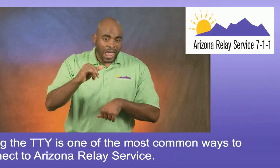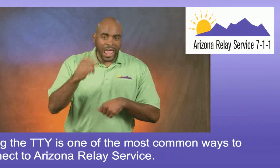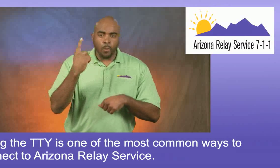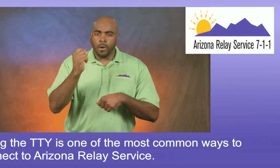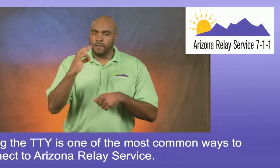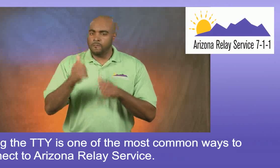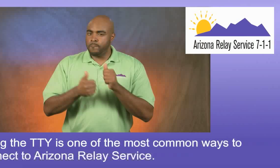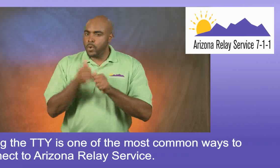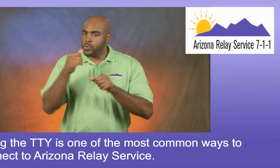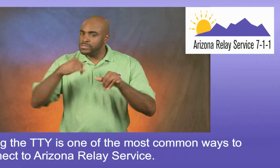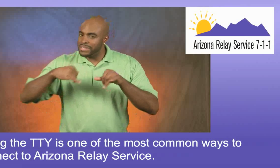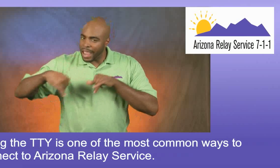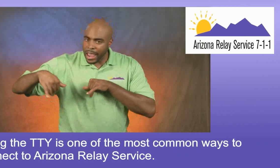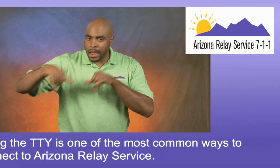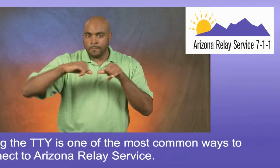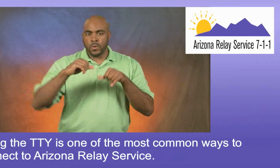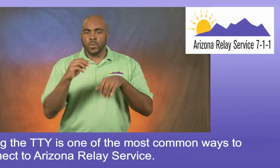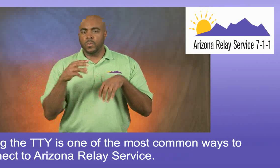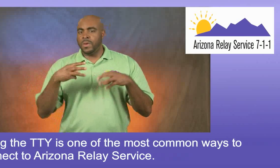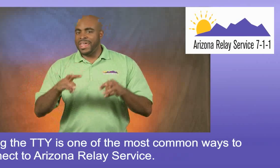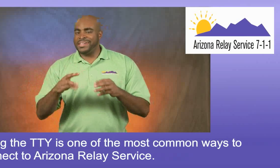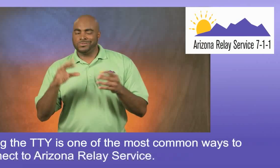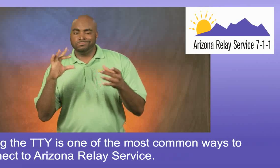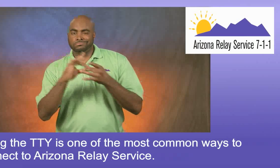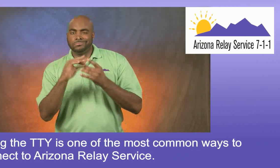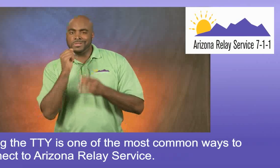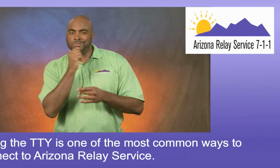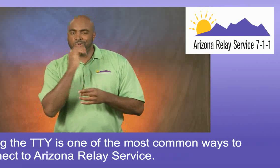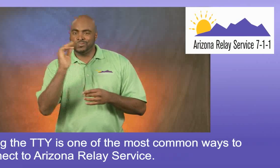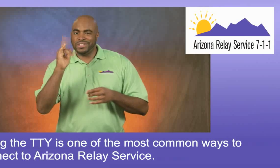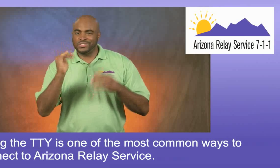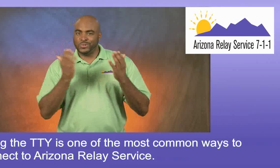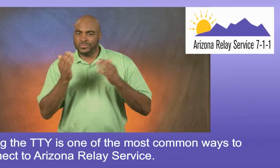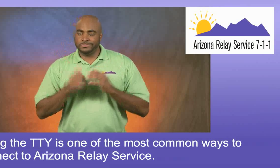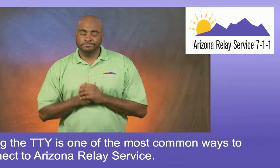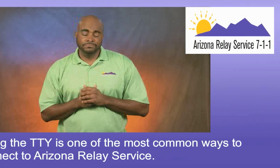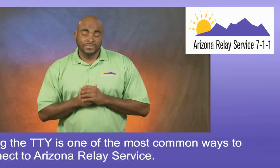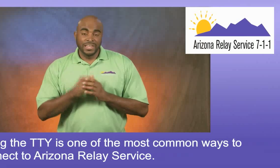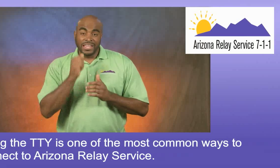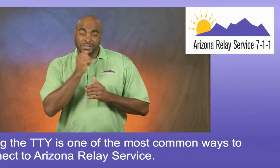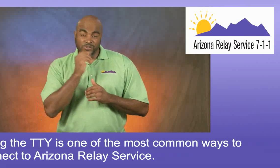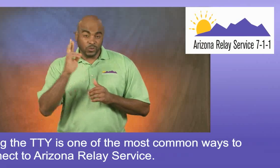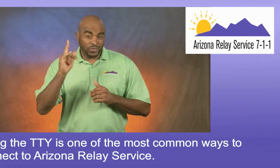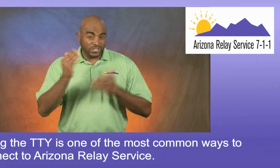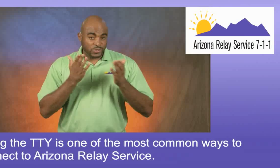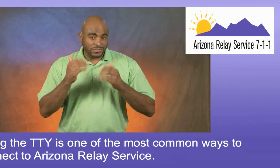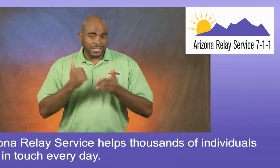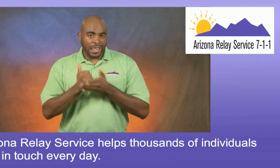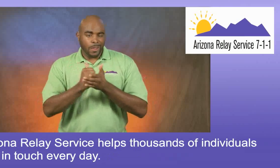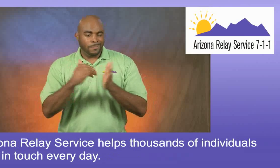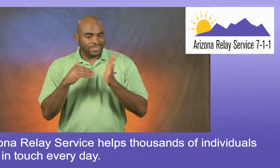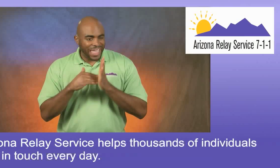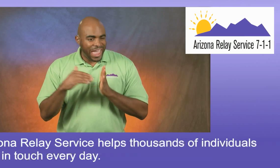Using the TTY is one of the most common ways to connect to Arizona Relay Service. Arizona Relay